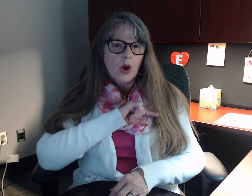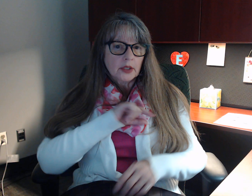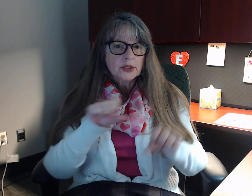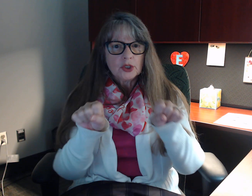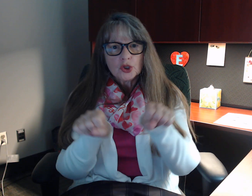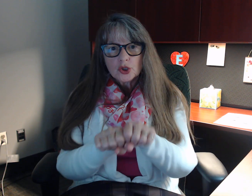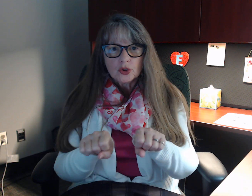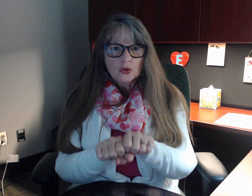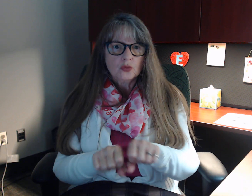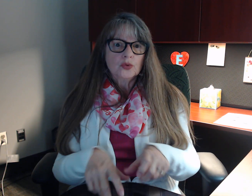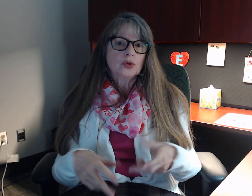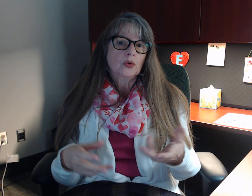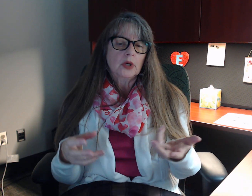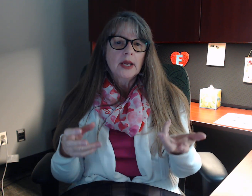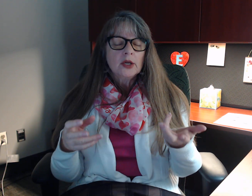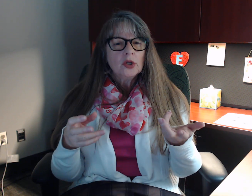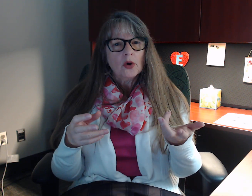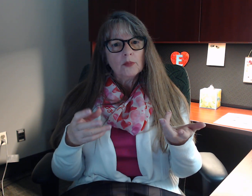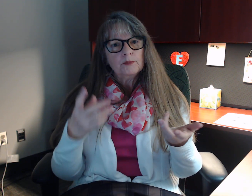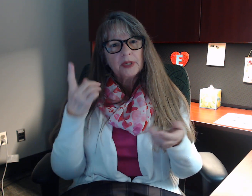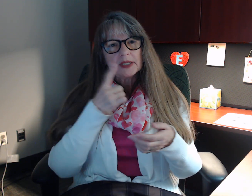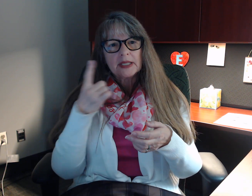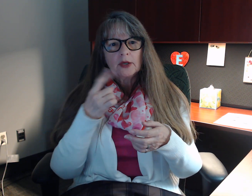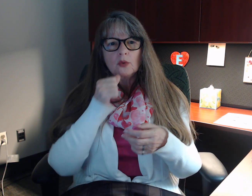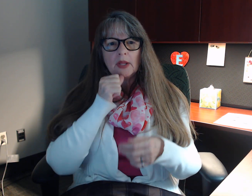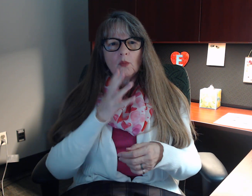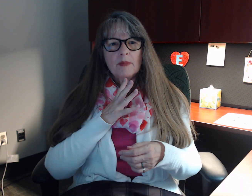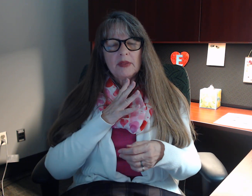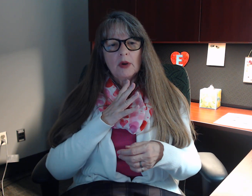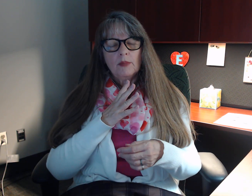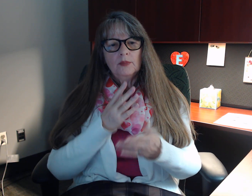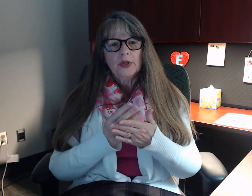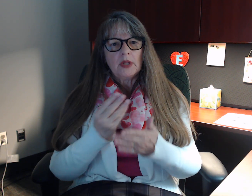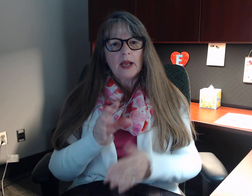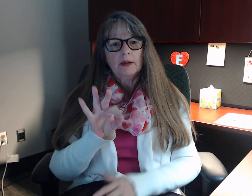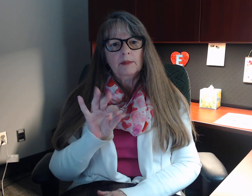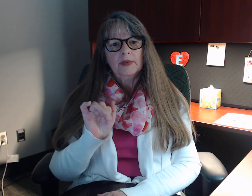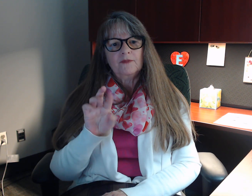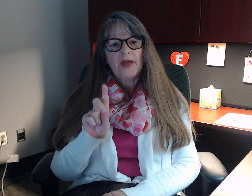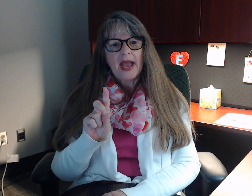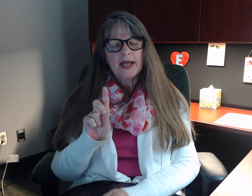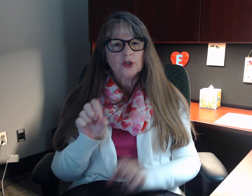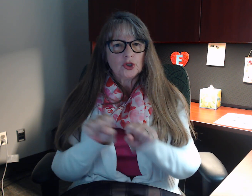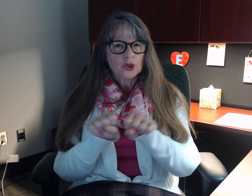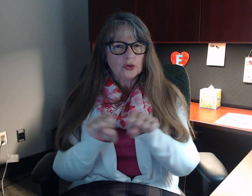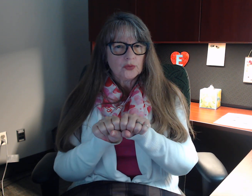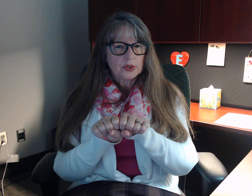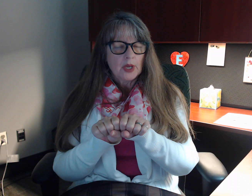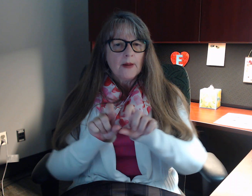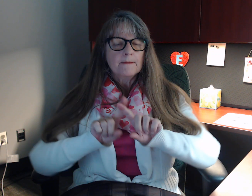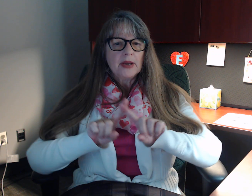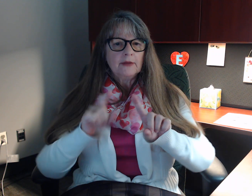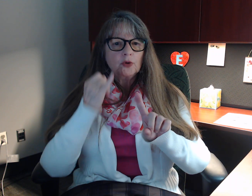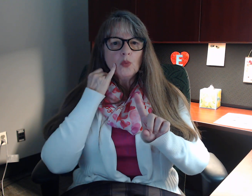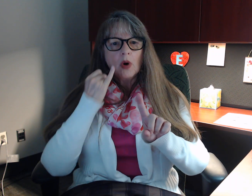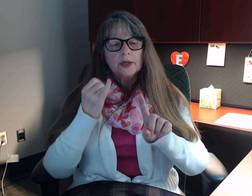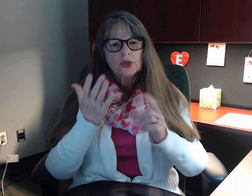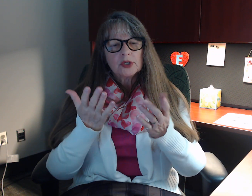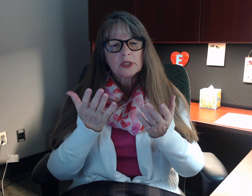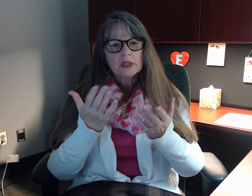quality shoes, or because I know like women, they'll like bad shoes, but if you want